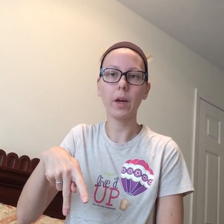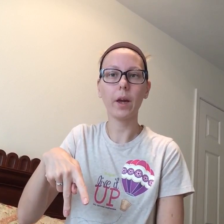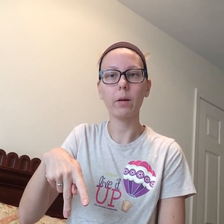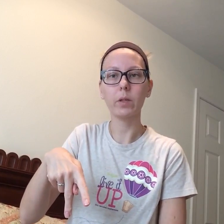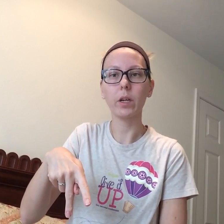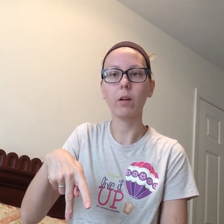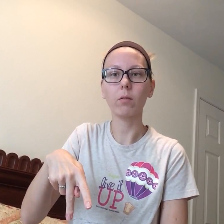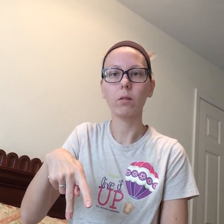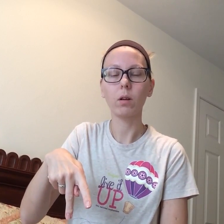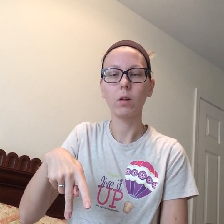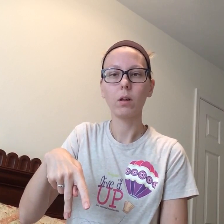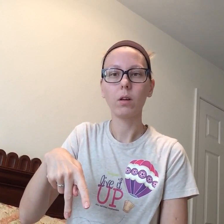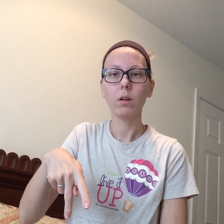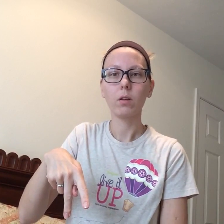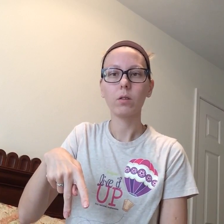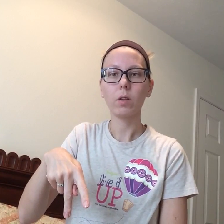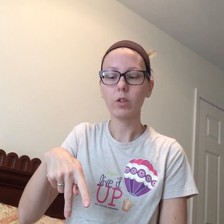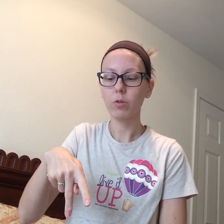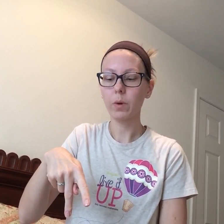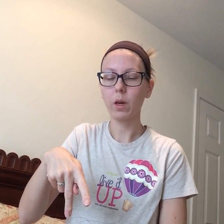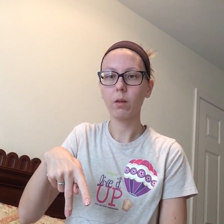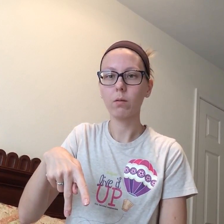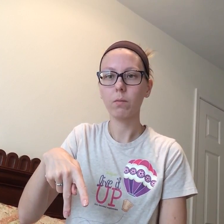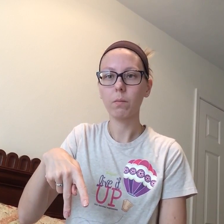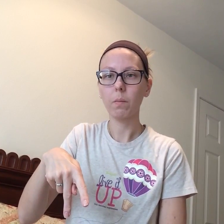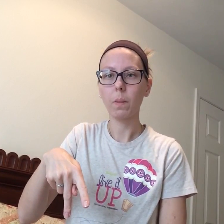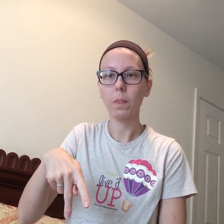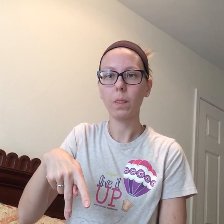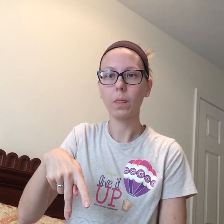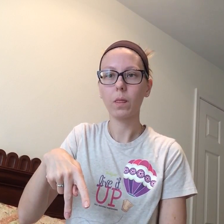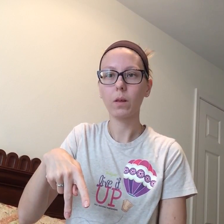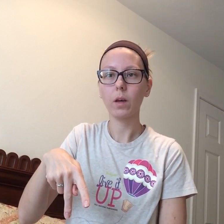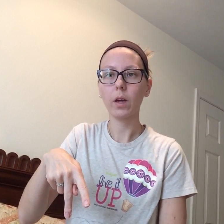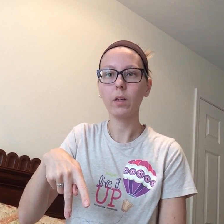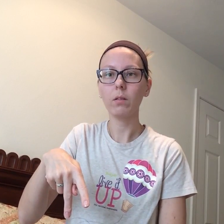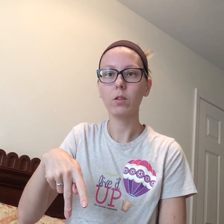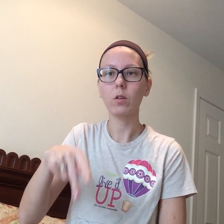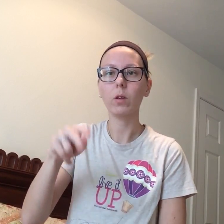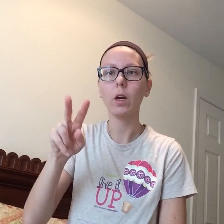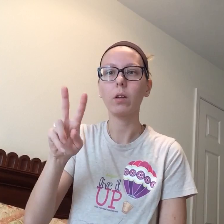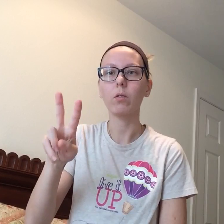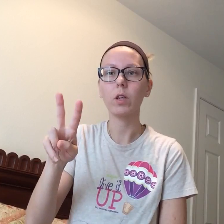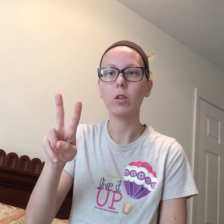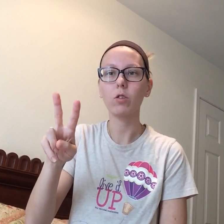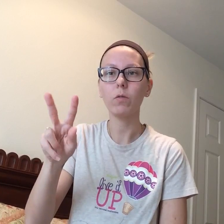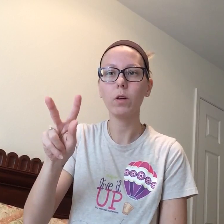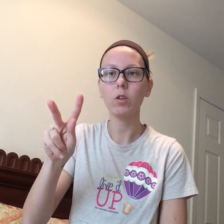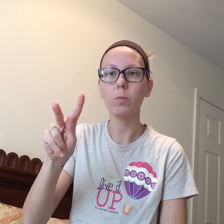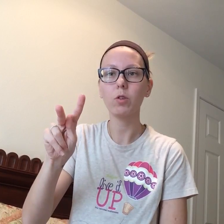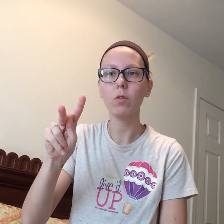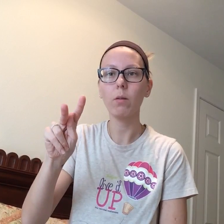K upside down. So that's your P. Okay, so again, you take your 2 fingers, put your thumb in